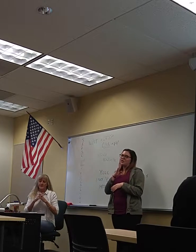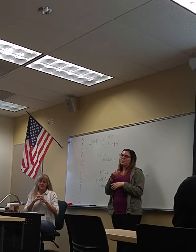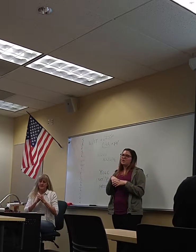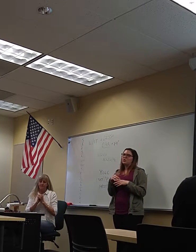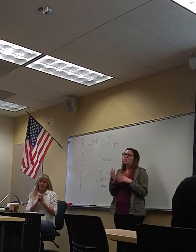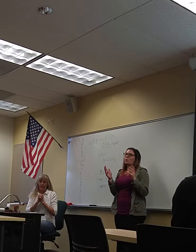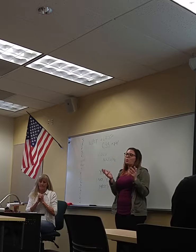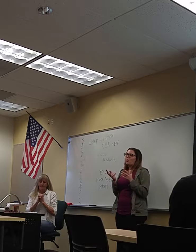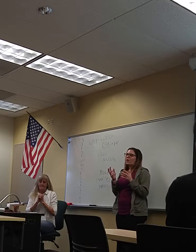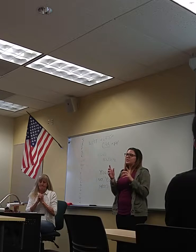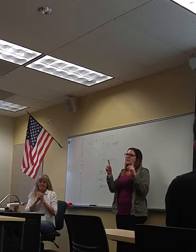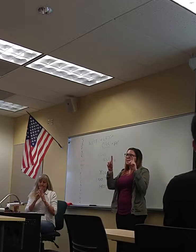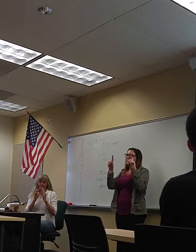glossing?